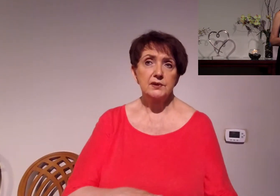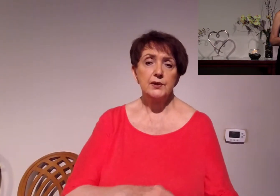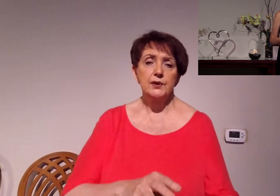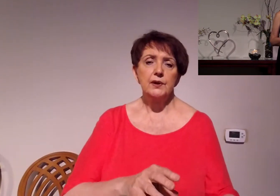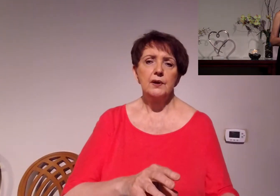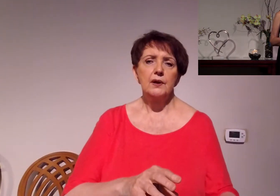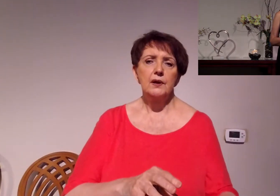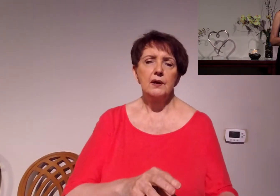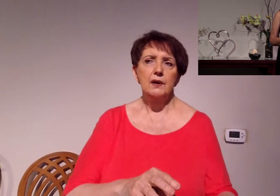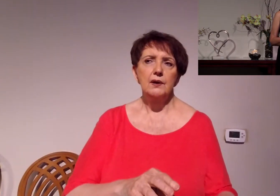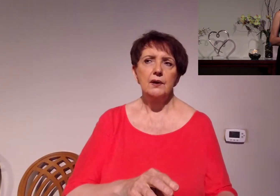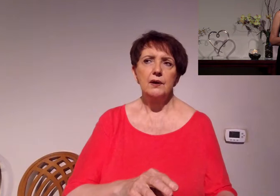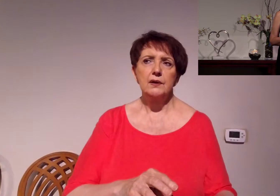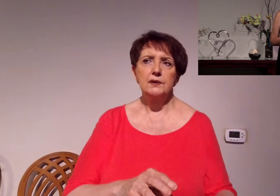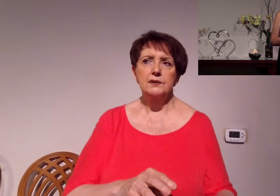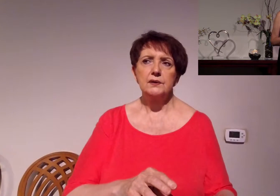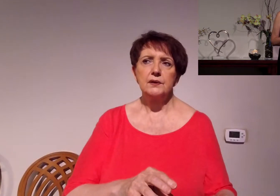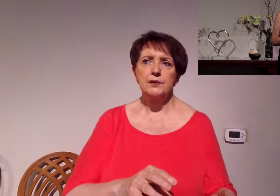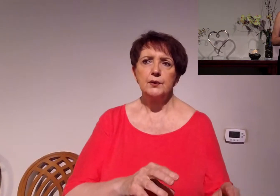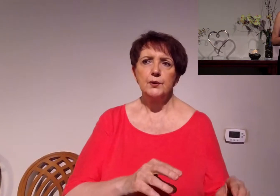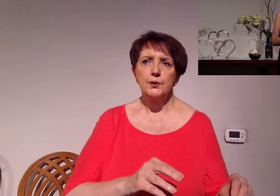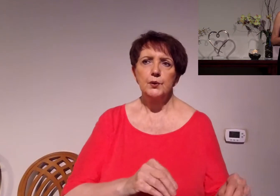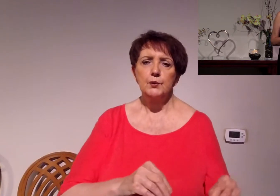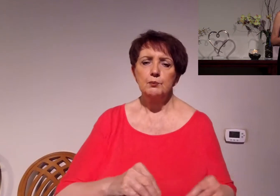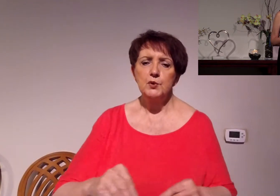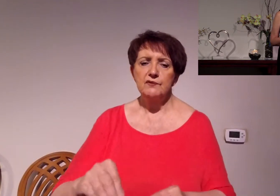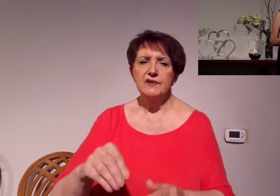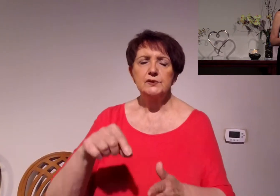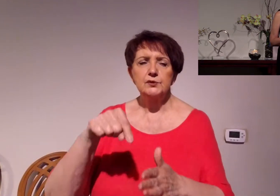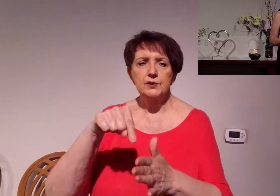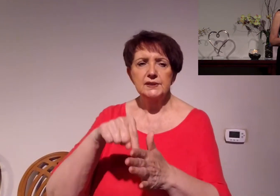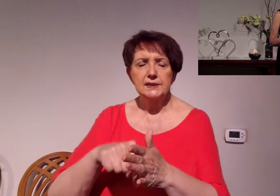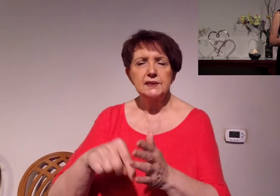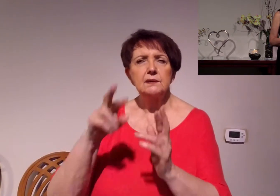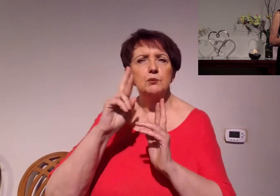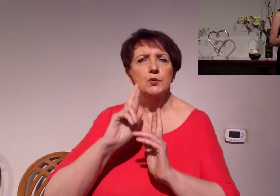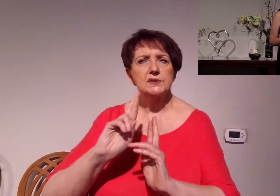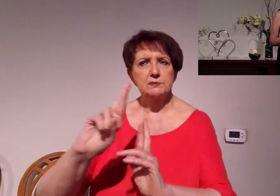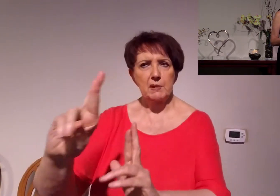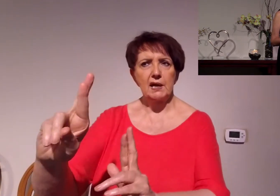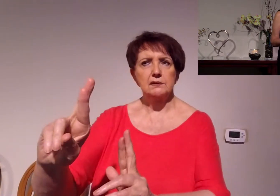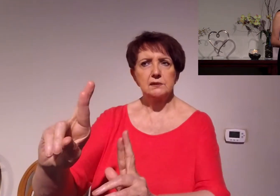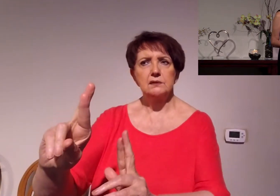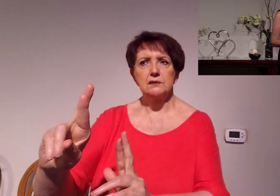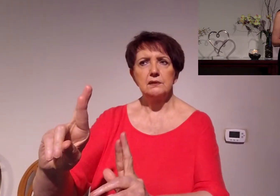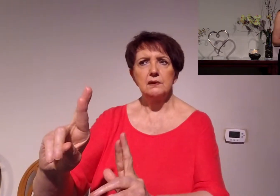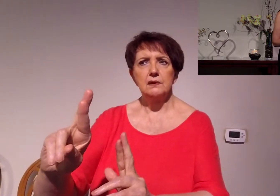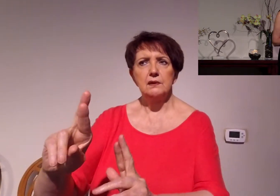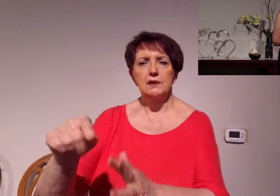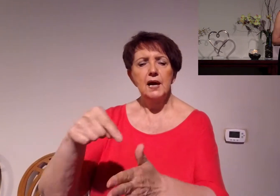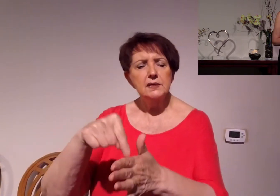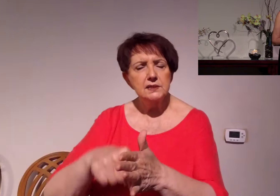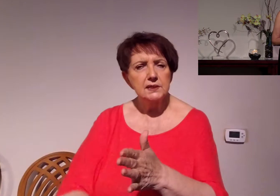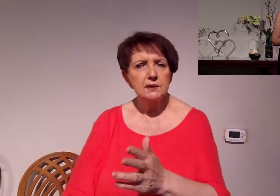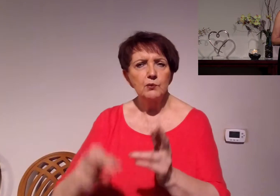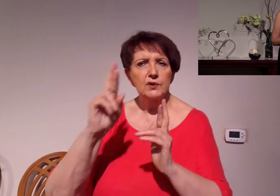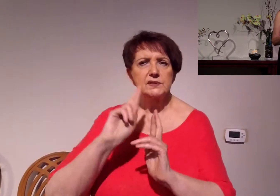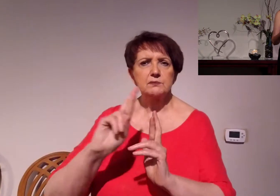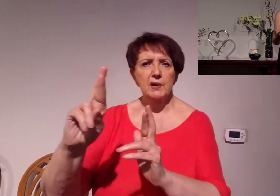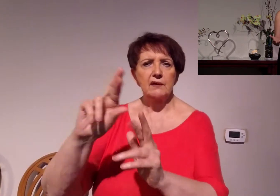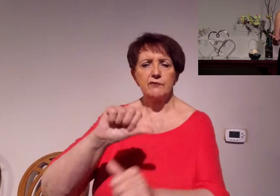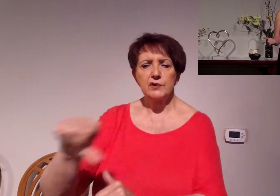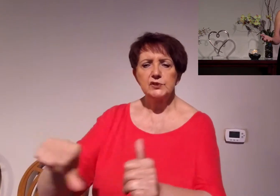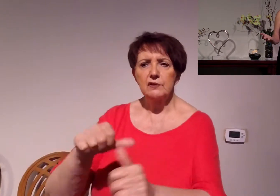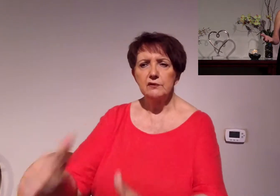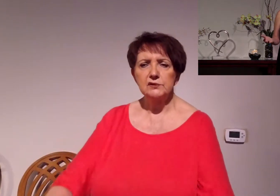respect. We move into a deep respect for each other. a deep respect for each other's lives,